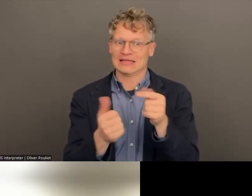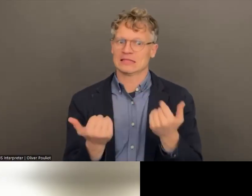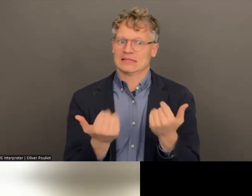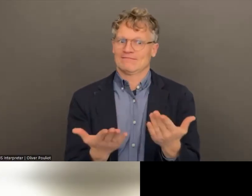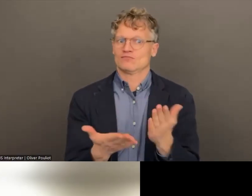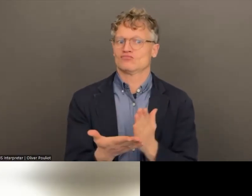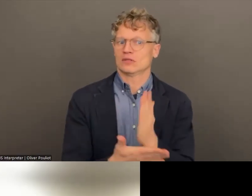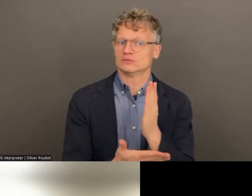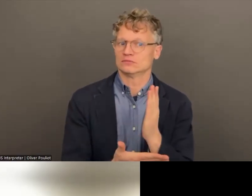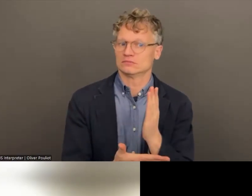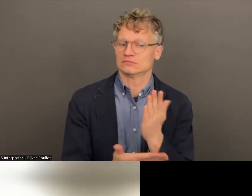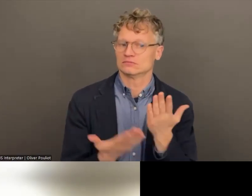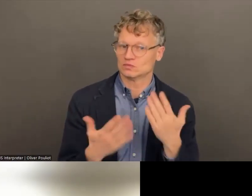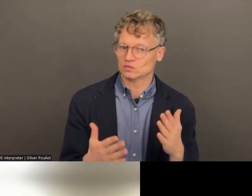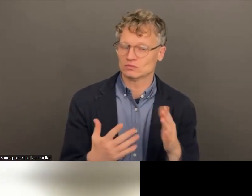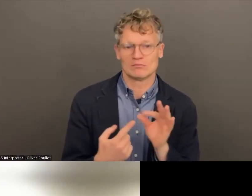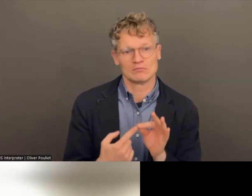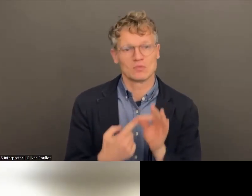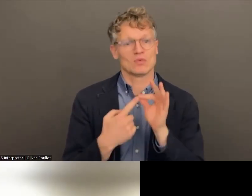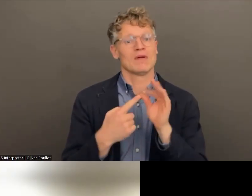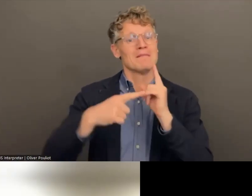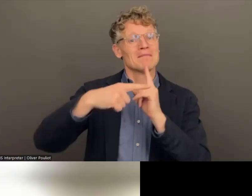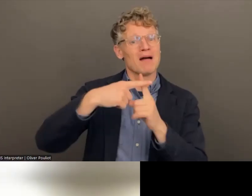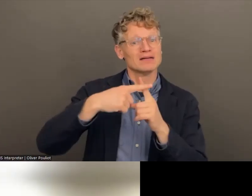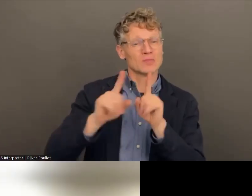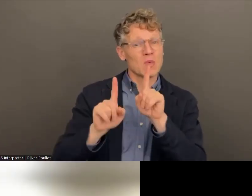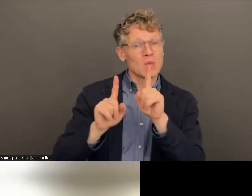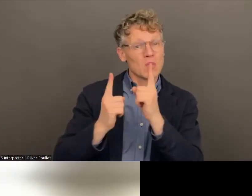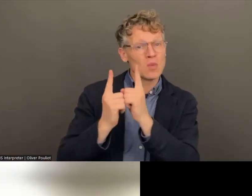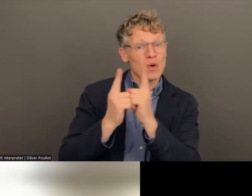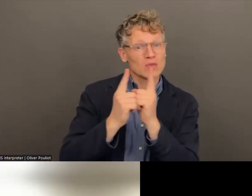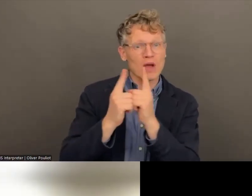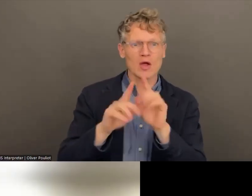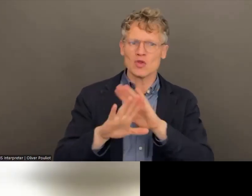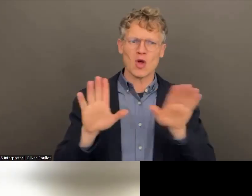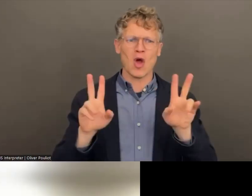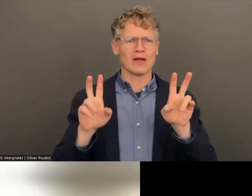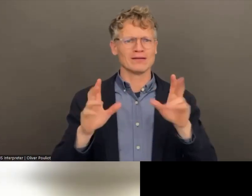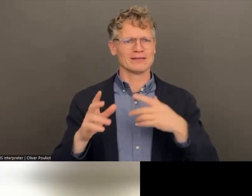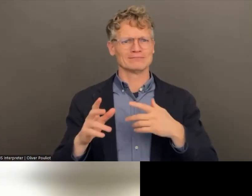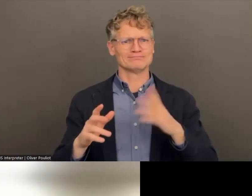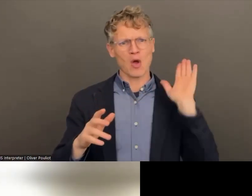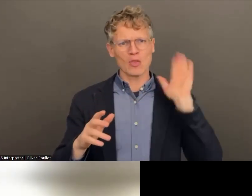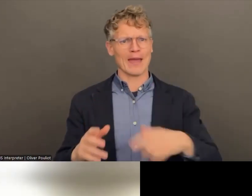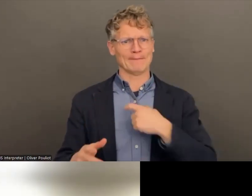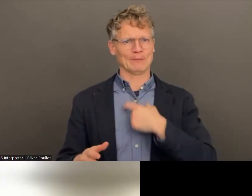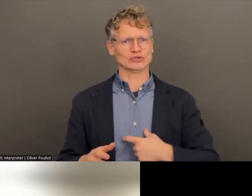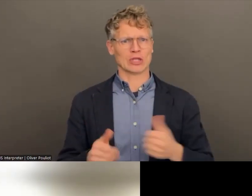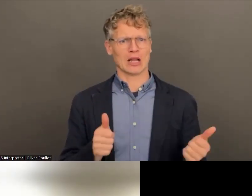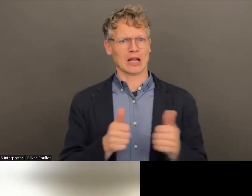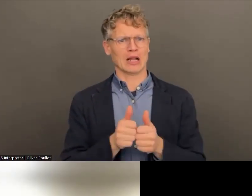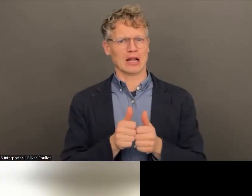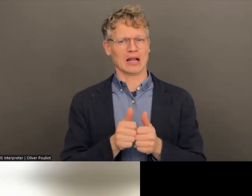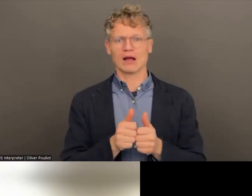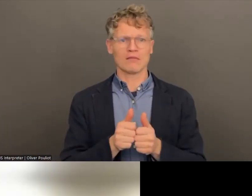that one-to-one assistance is not just personal assistance, but also cooperation and assistance from